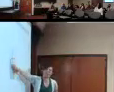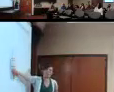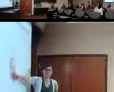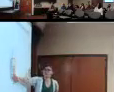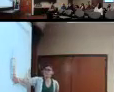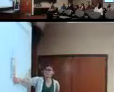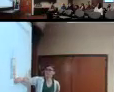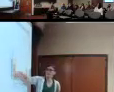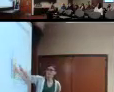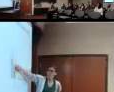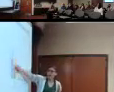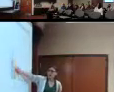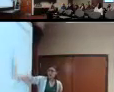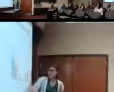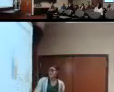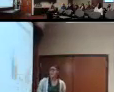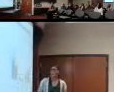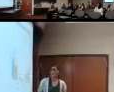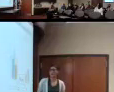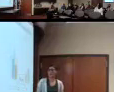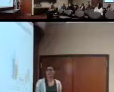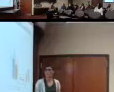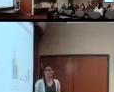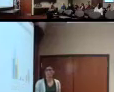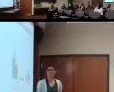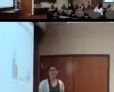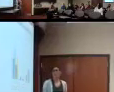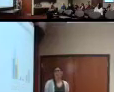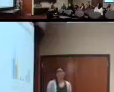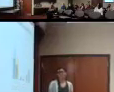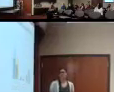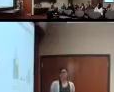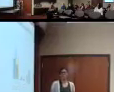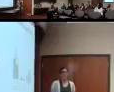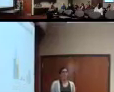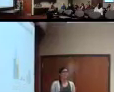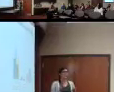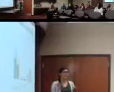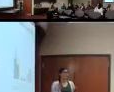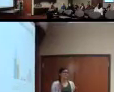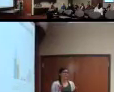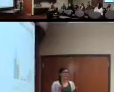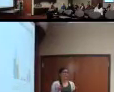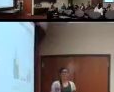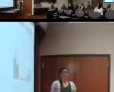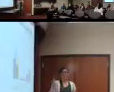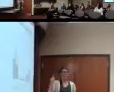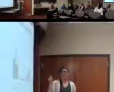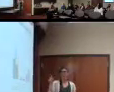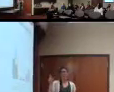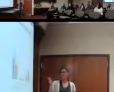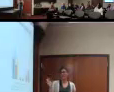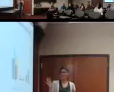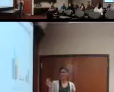children well over 60%, and the late learning children over 40%. So even though statistically there's no